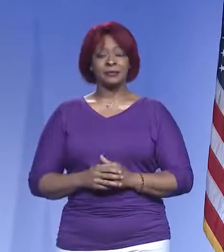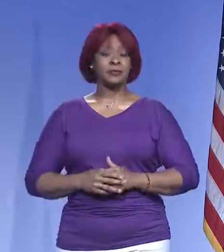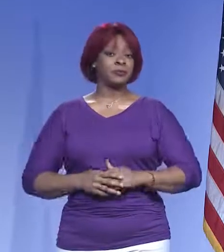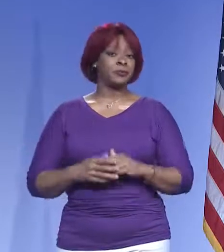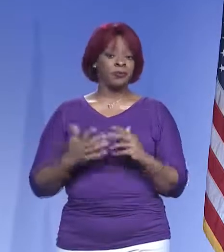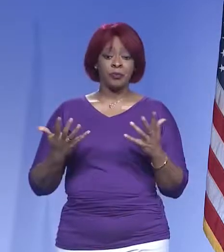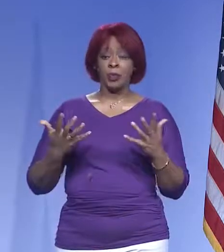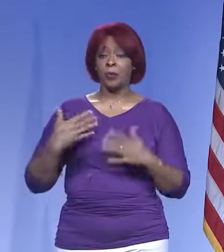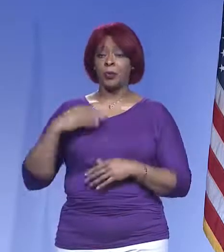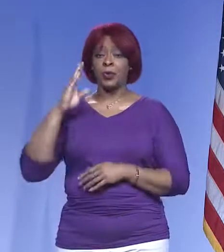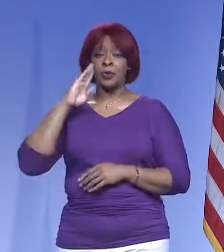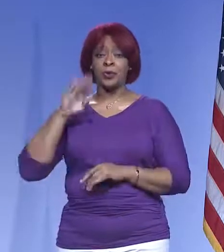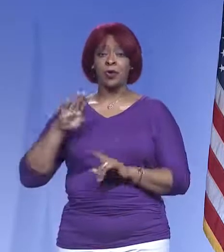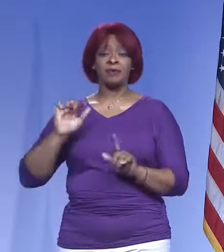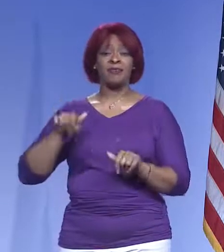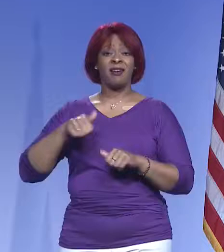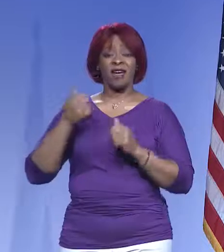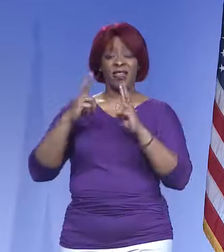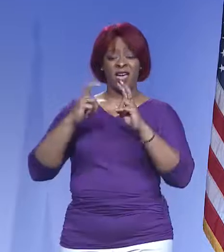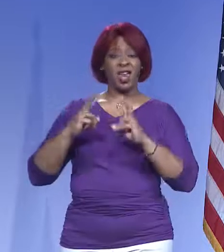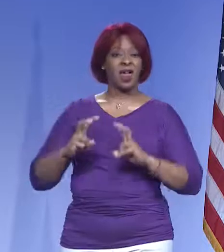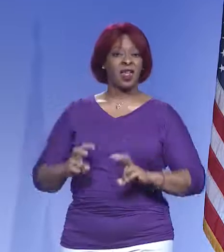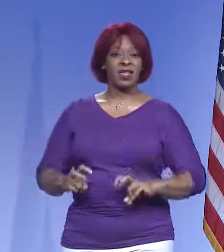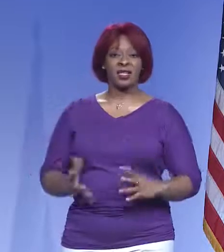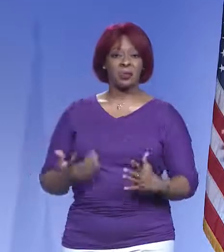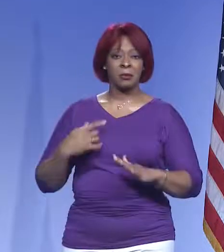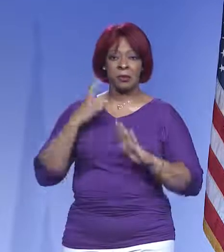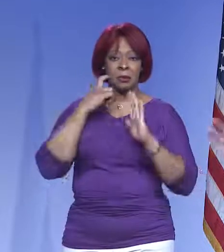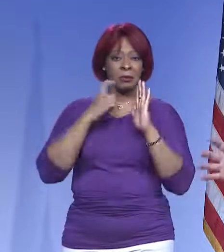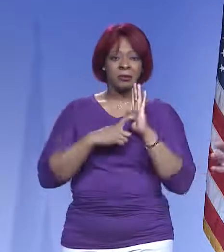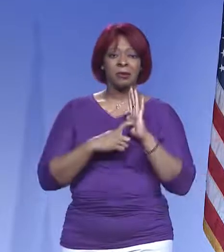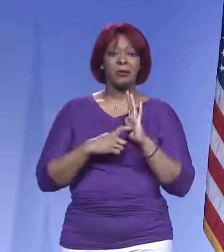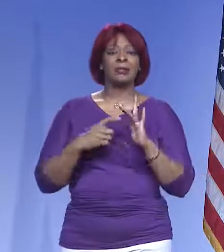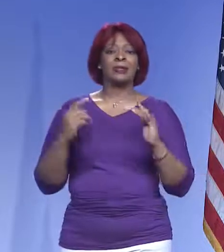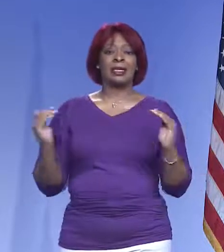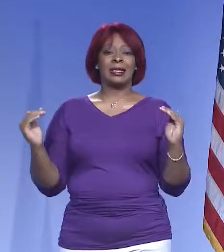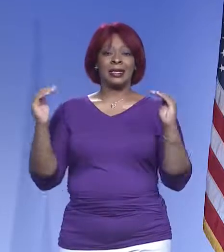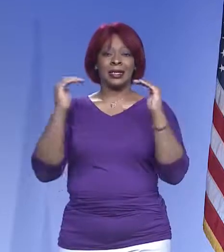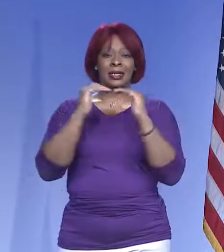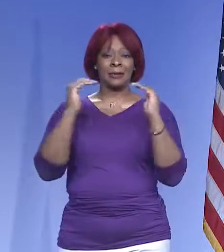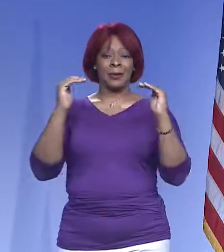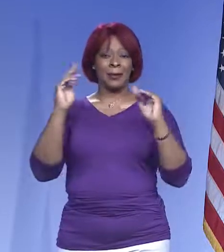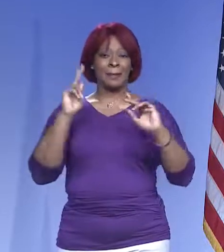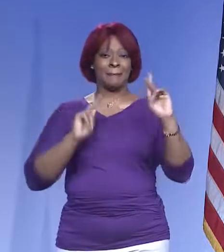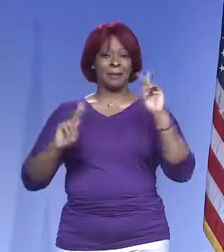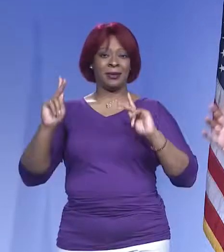we know from other analysis is that we kind of have an equal number of people